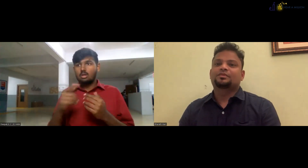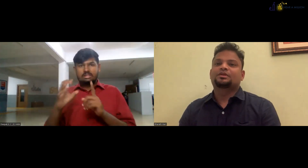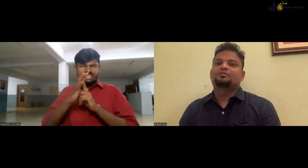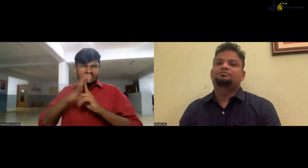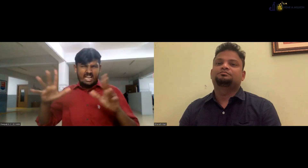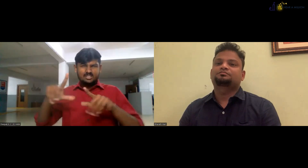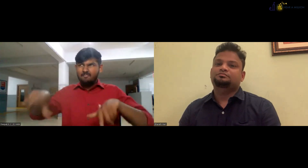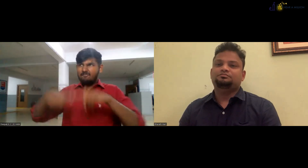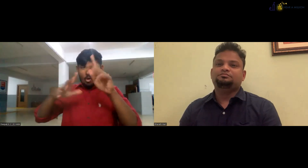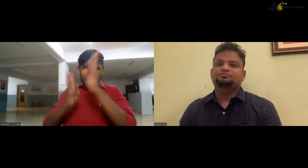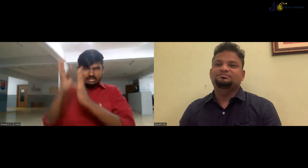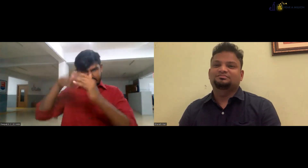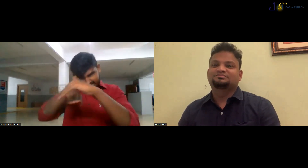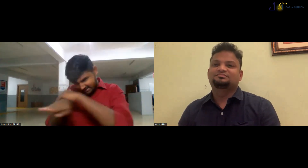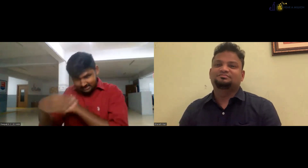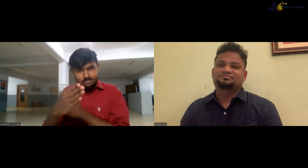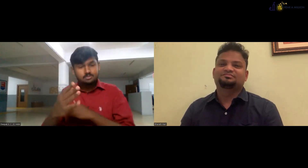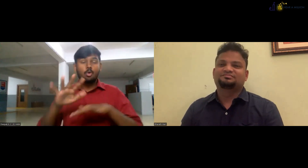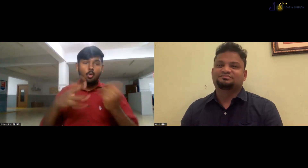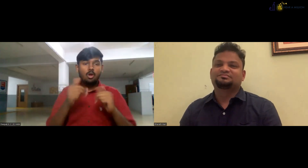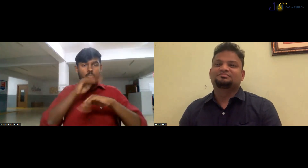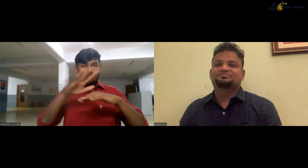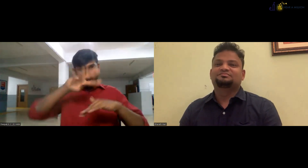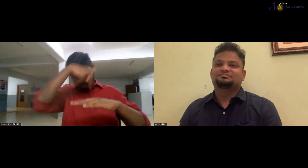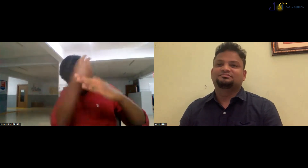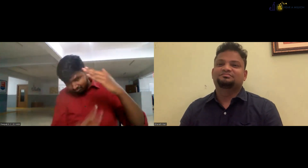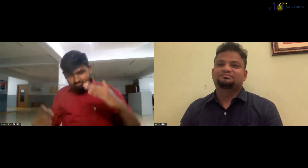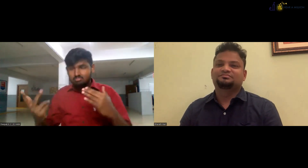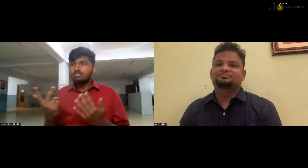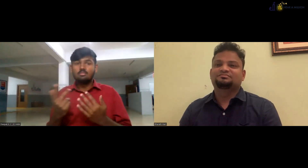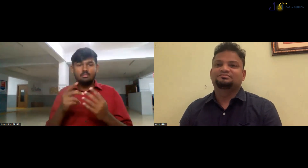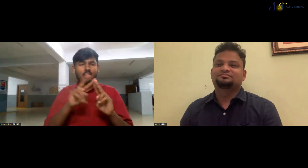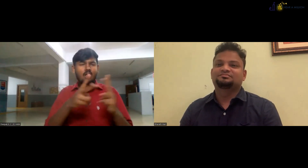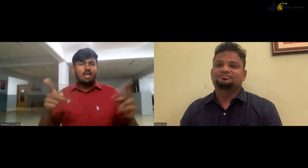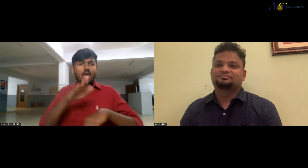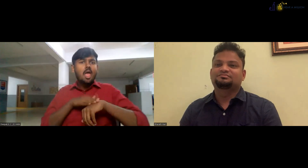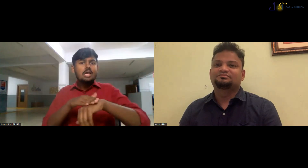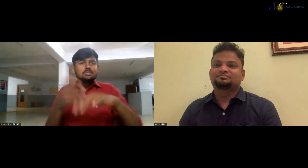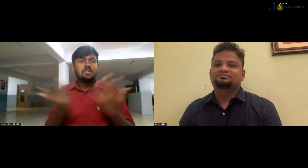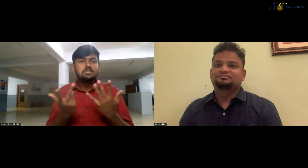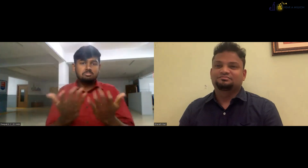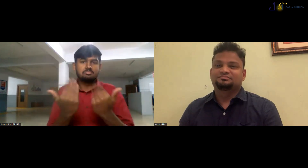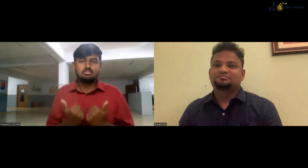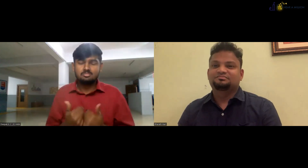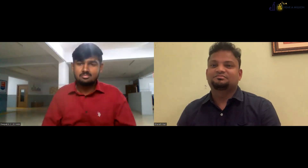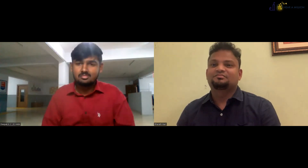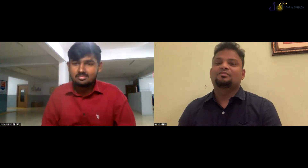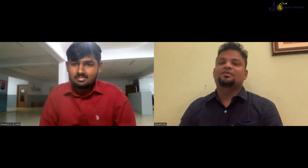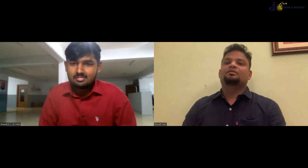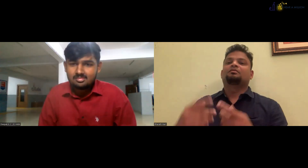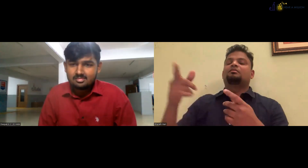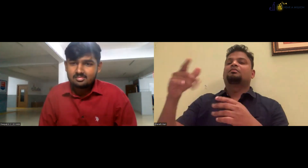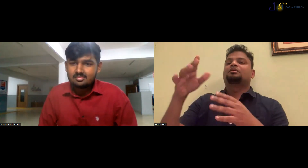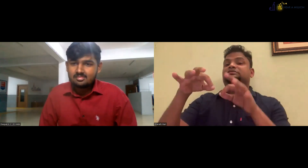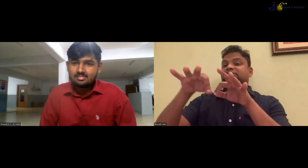countries as well. So which places do you like? I mean, the adventurous place or village area or